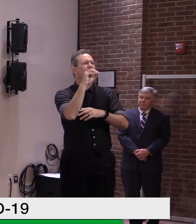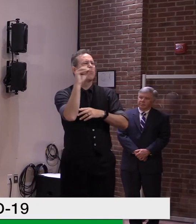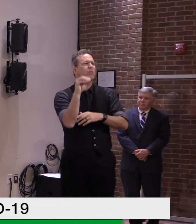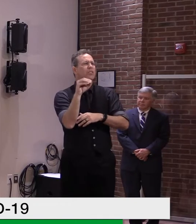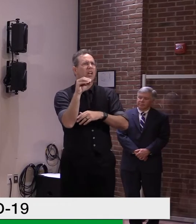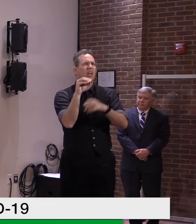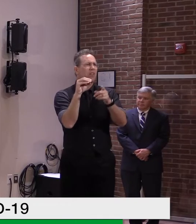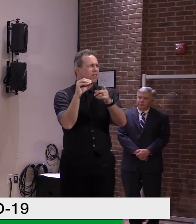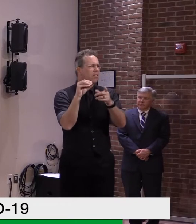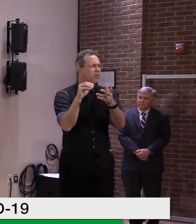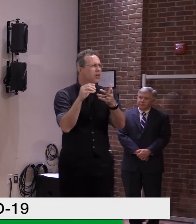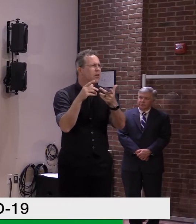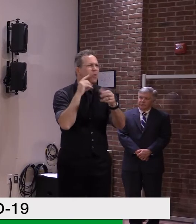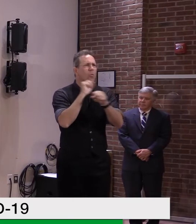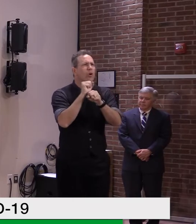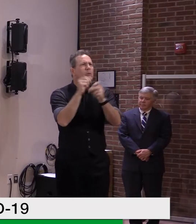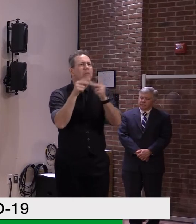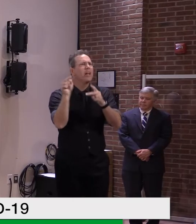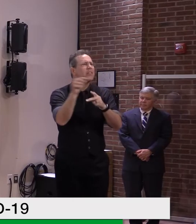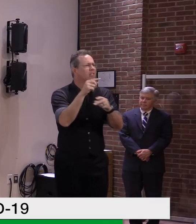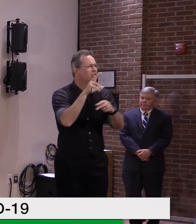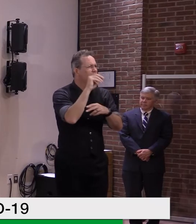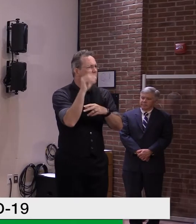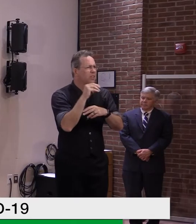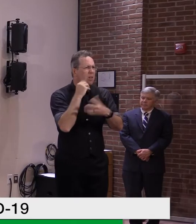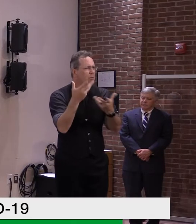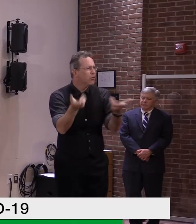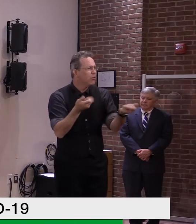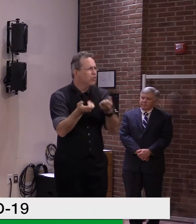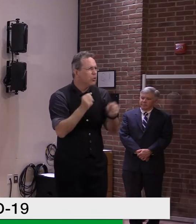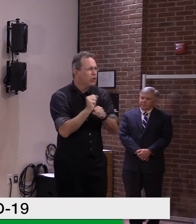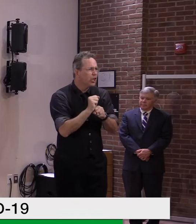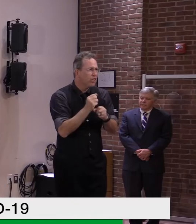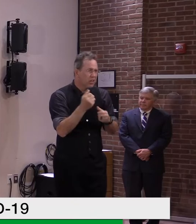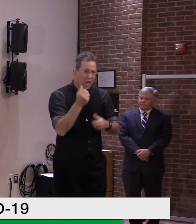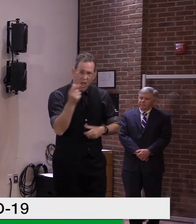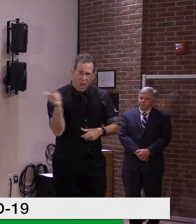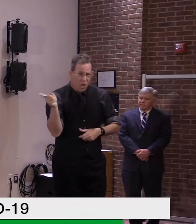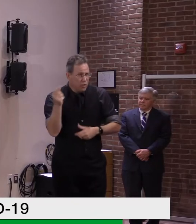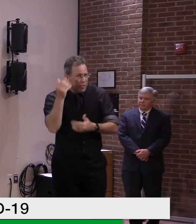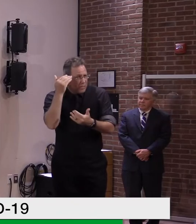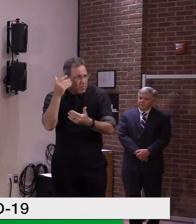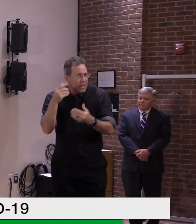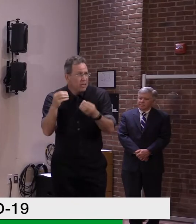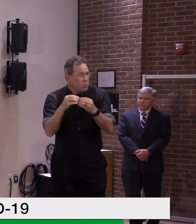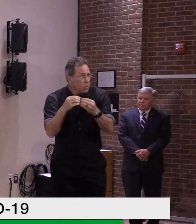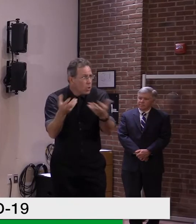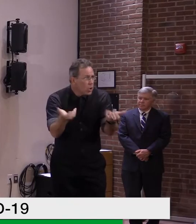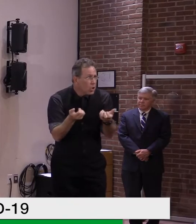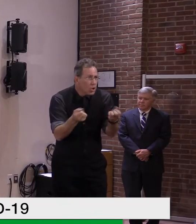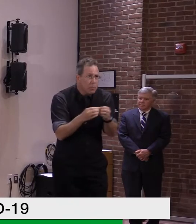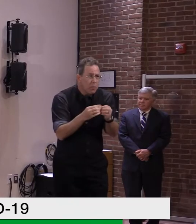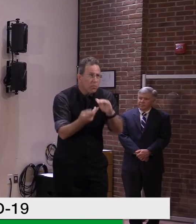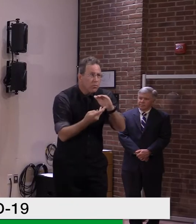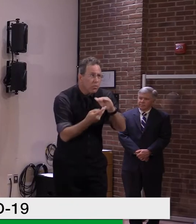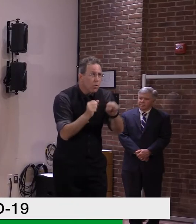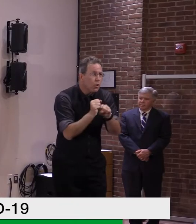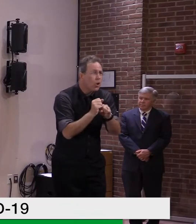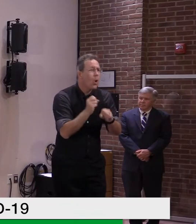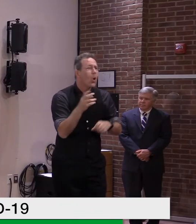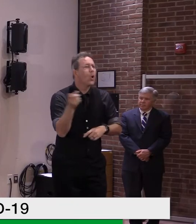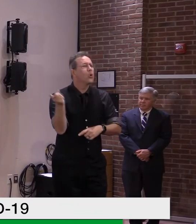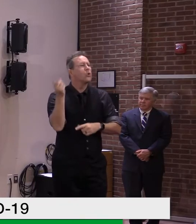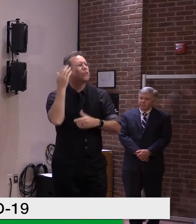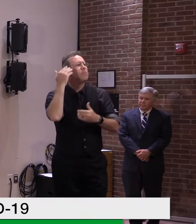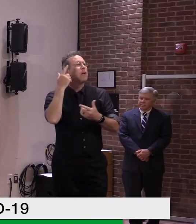up anymore, or do you think that that is probably where it's going to land because companies have decided not to go back and send their workers back